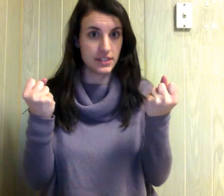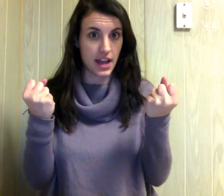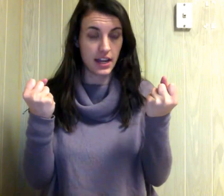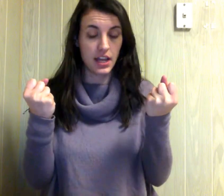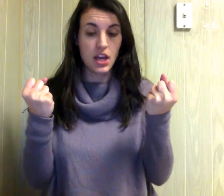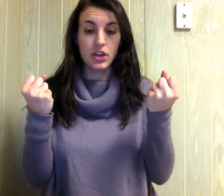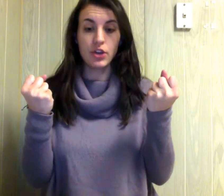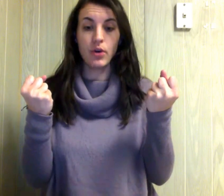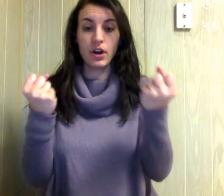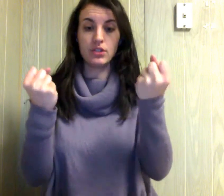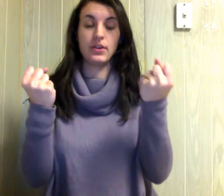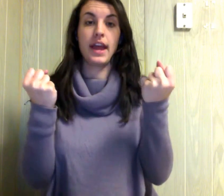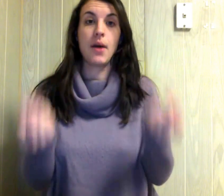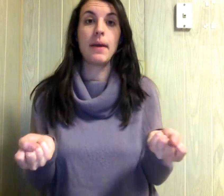signing. You are doing how many.